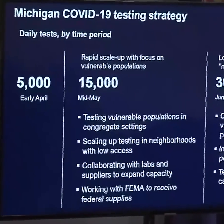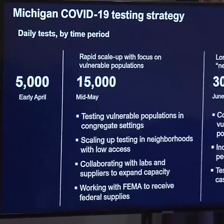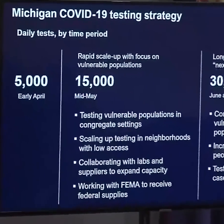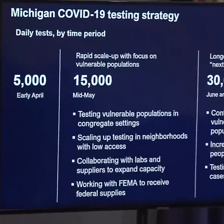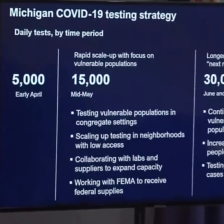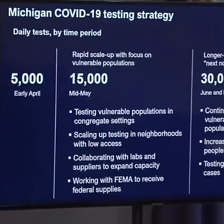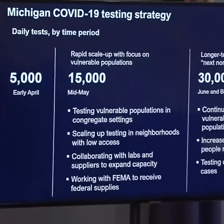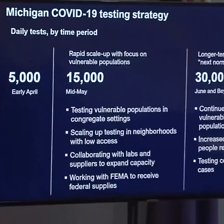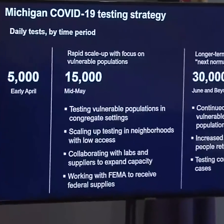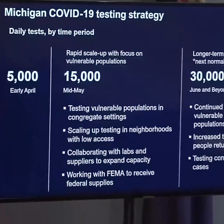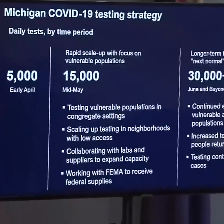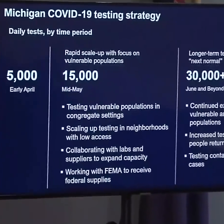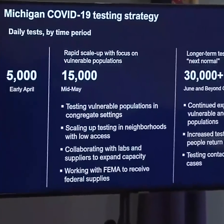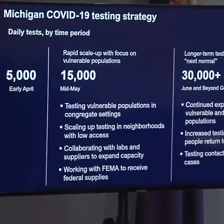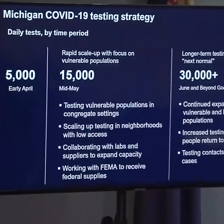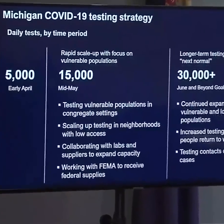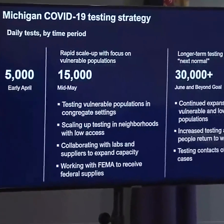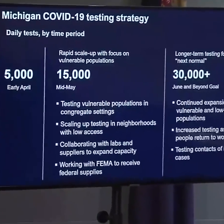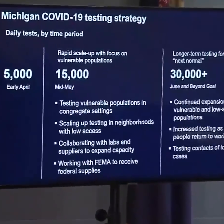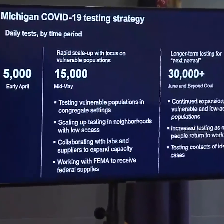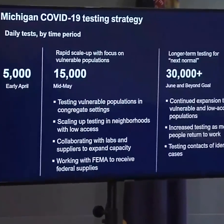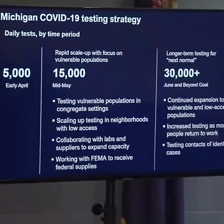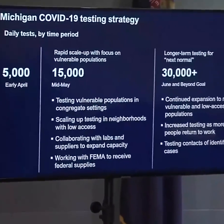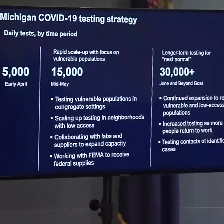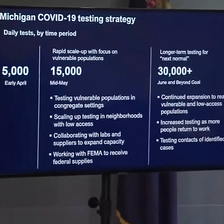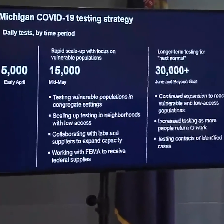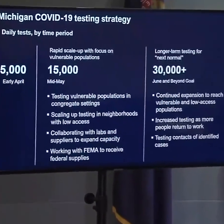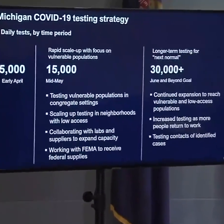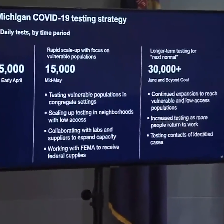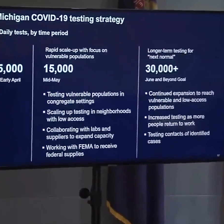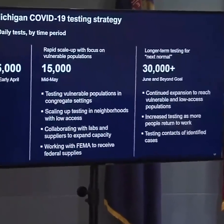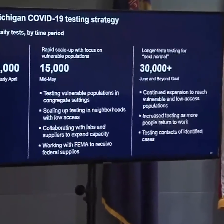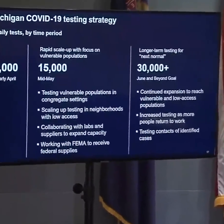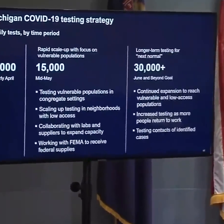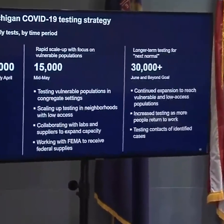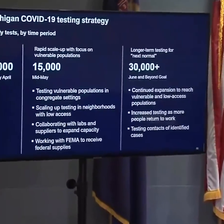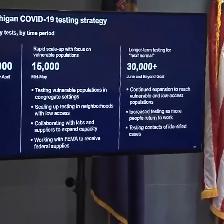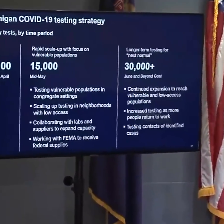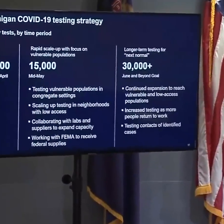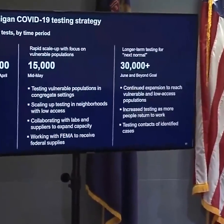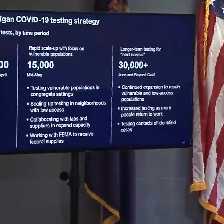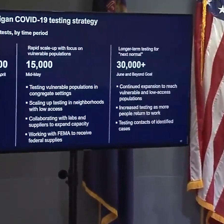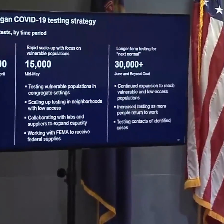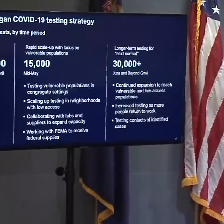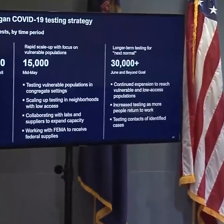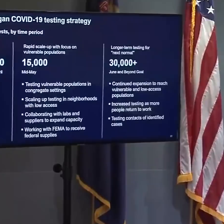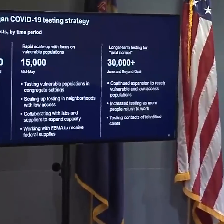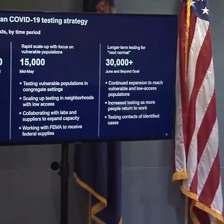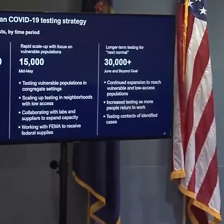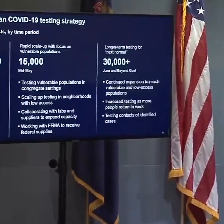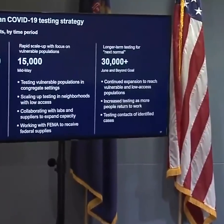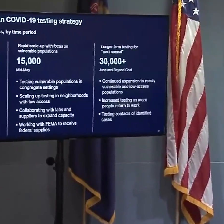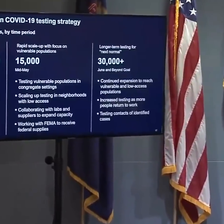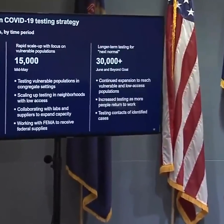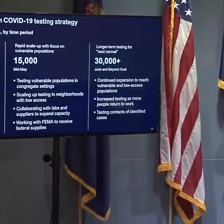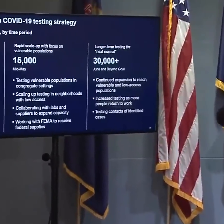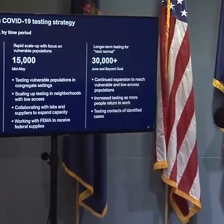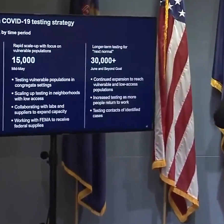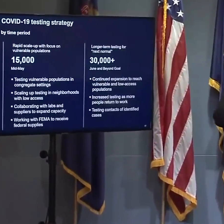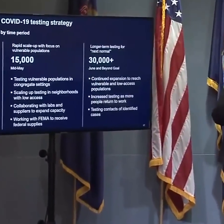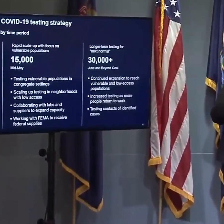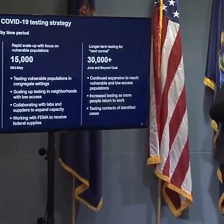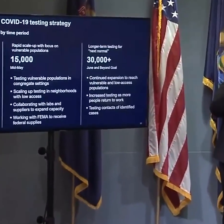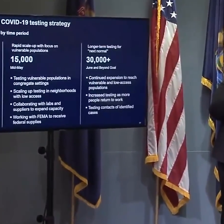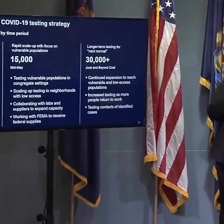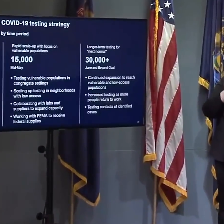current testing capacity. Between commercial labs, hospitals, and our own state laboratory,